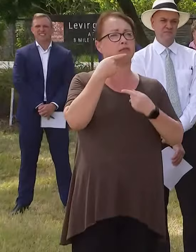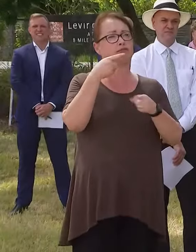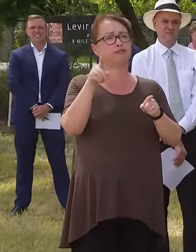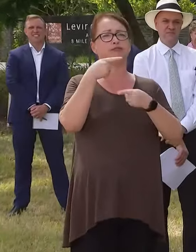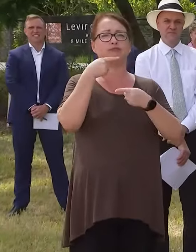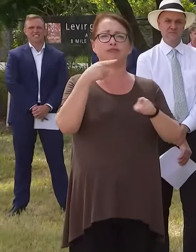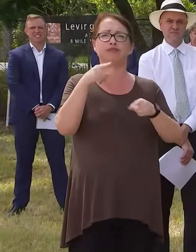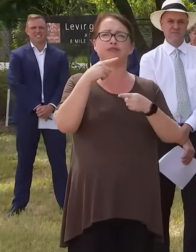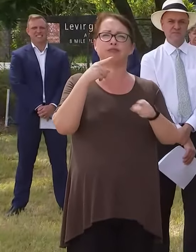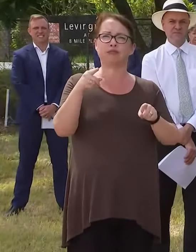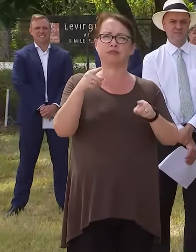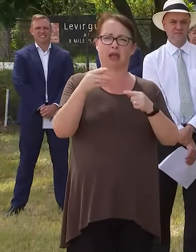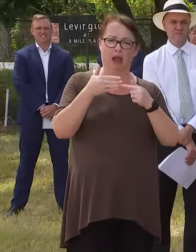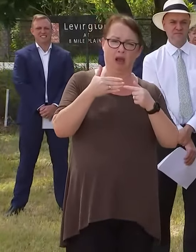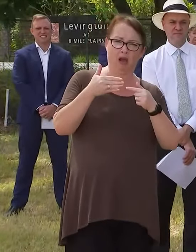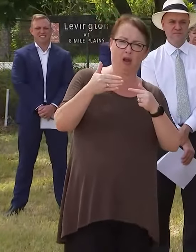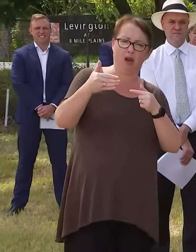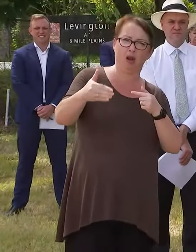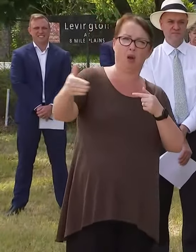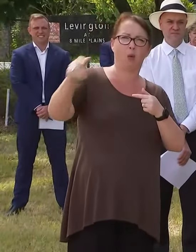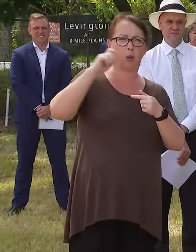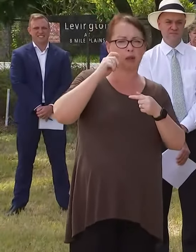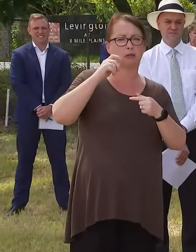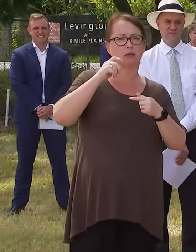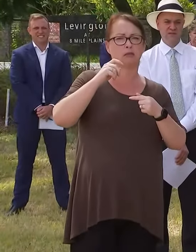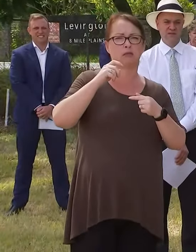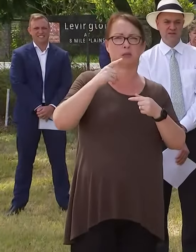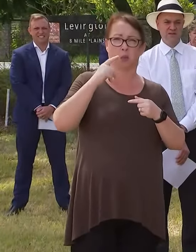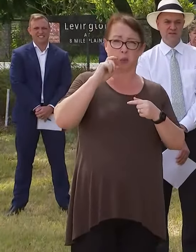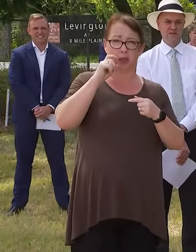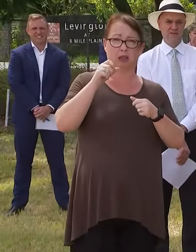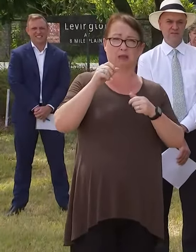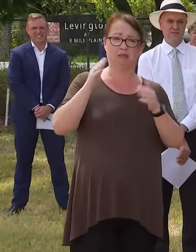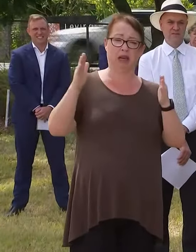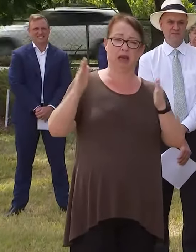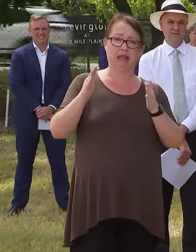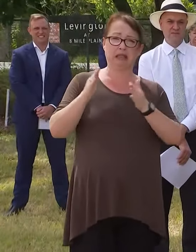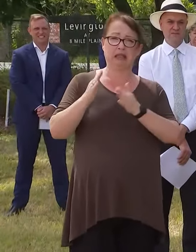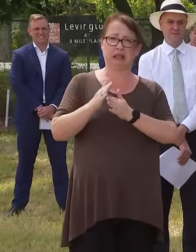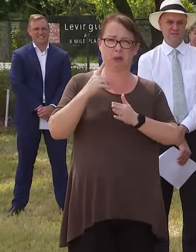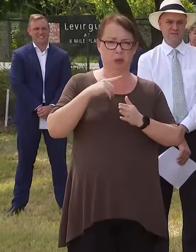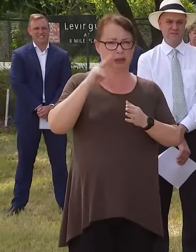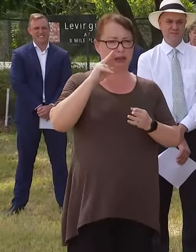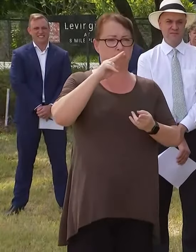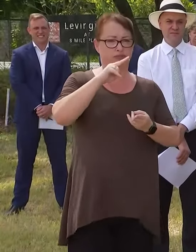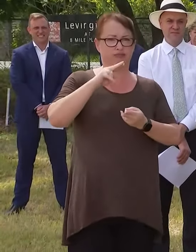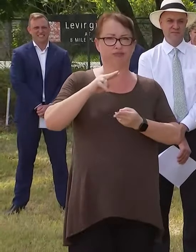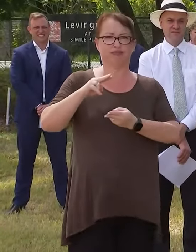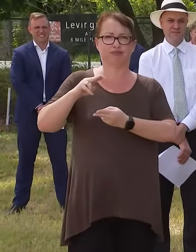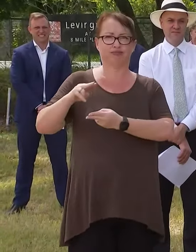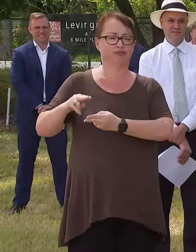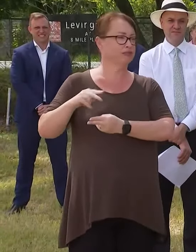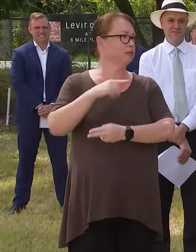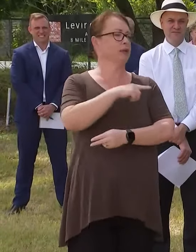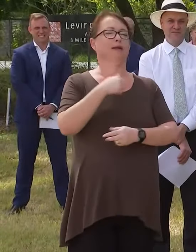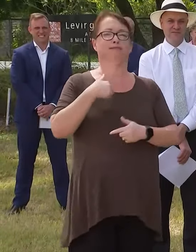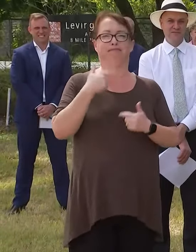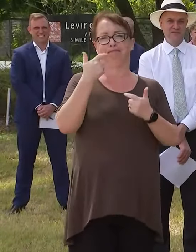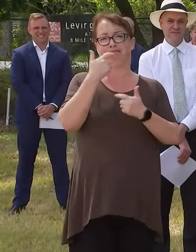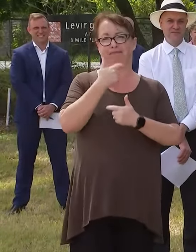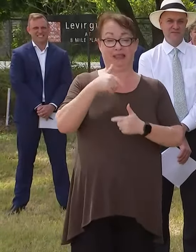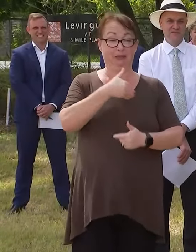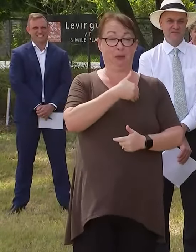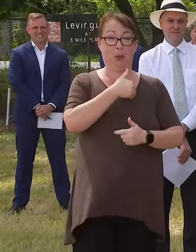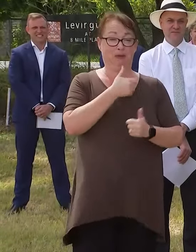to scale back, given that the numbers are coming down and we're seeing figures every day? Thanks, Josh. Well, I smile because we had that conversation this